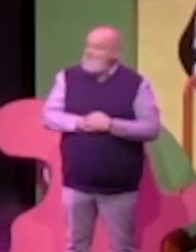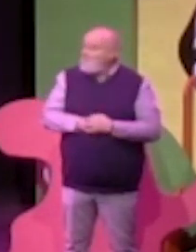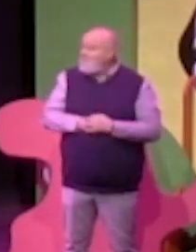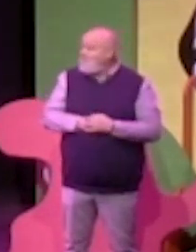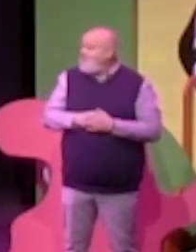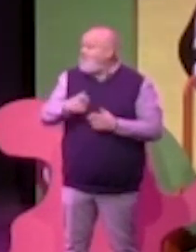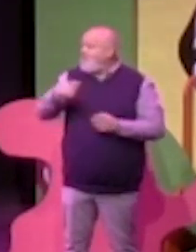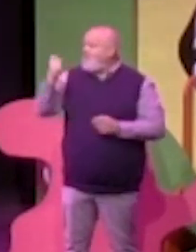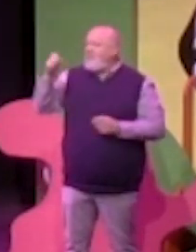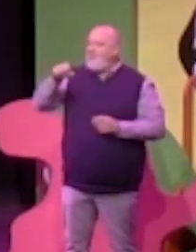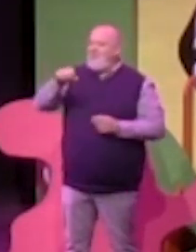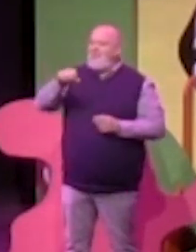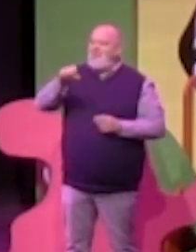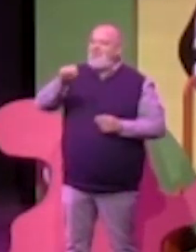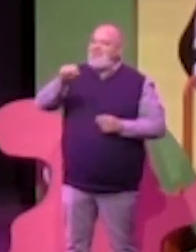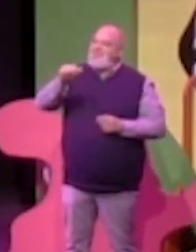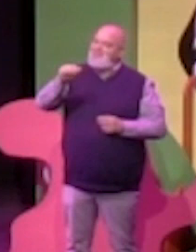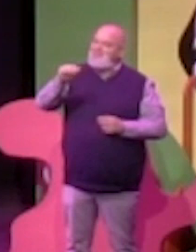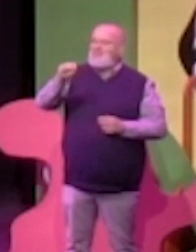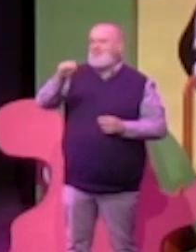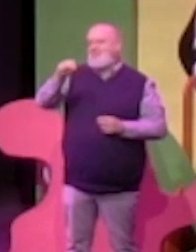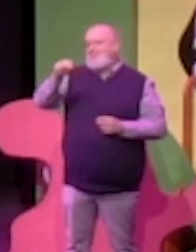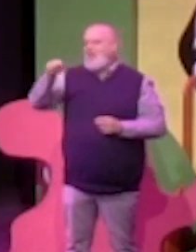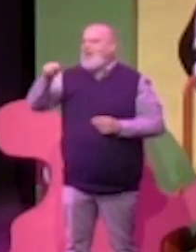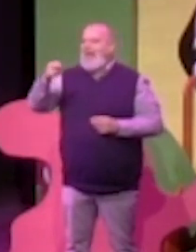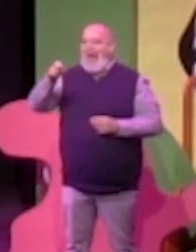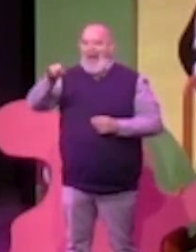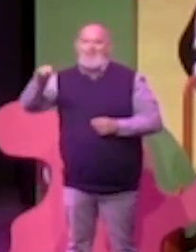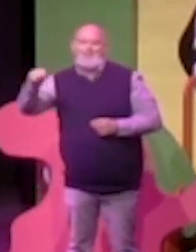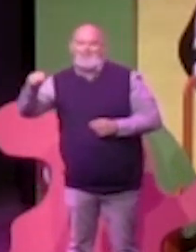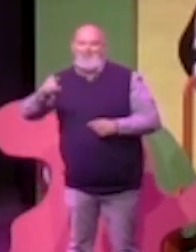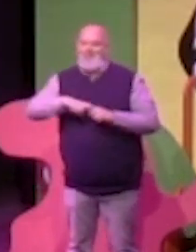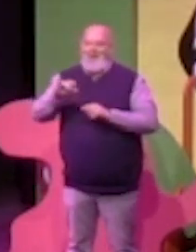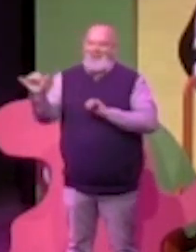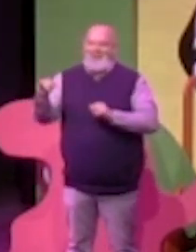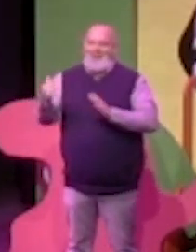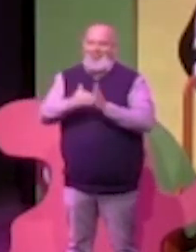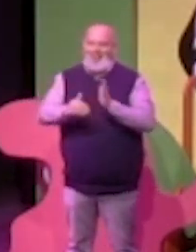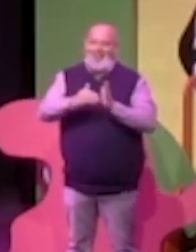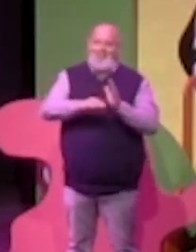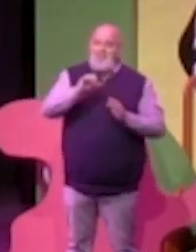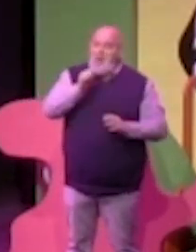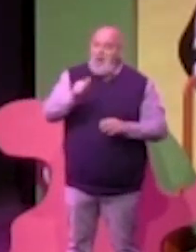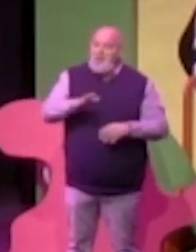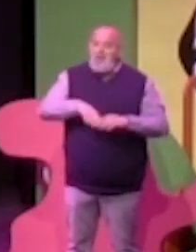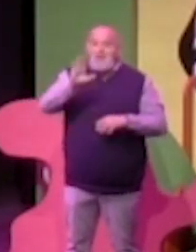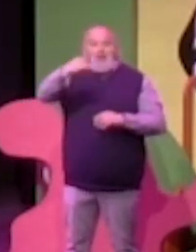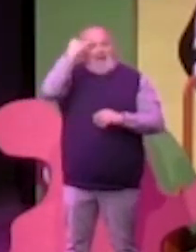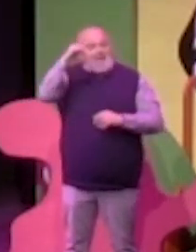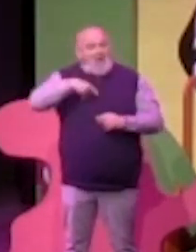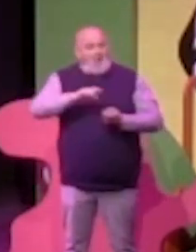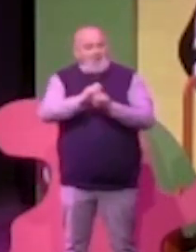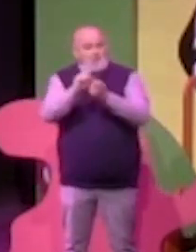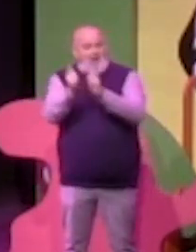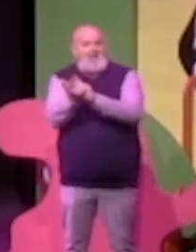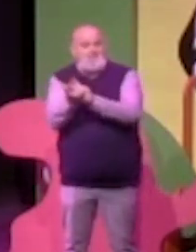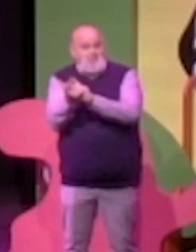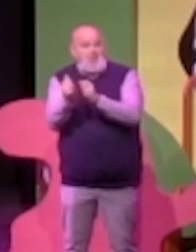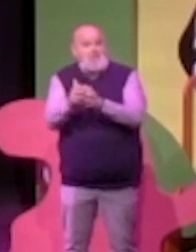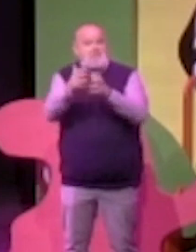from Sondheim. And so just that idea of how we can translate as much as